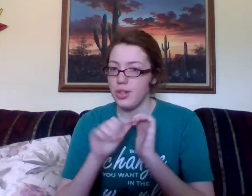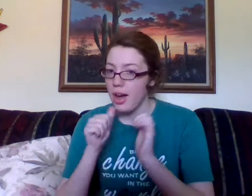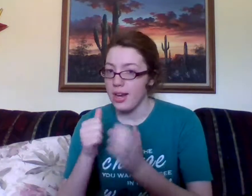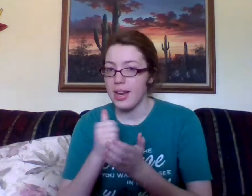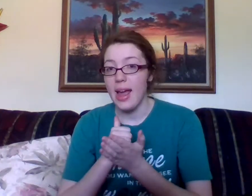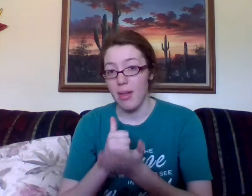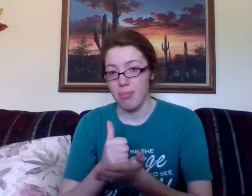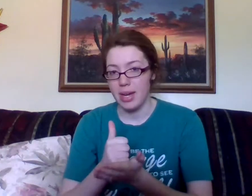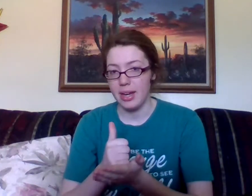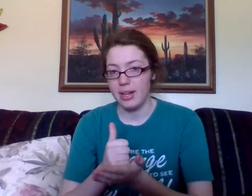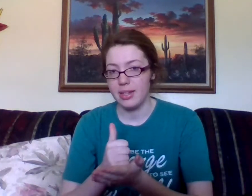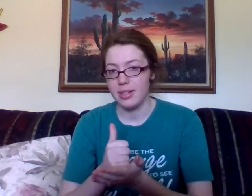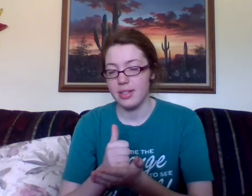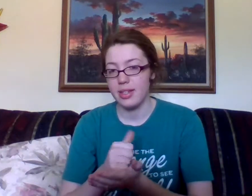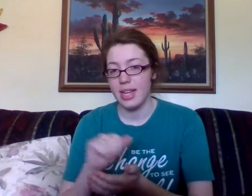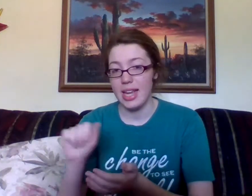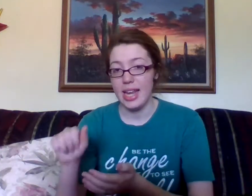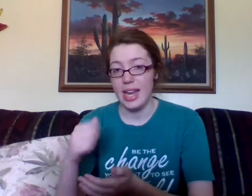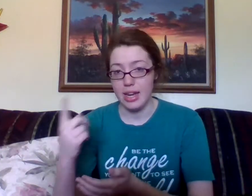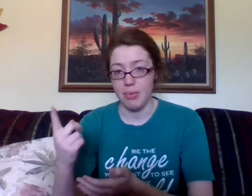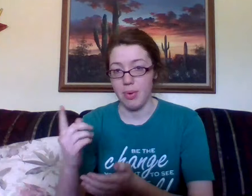not helping anyone.